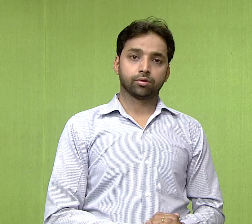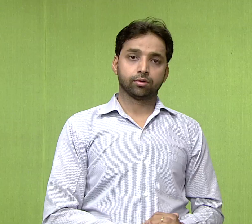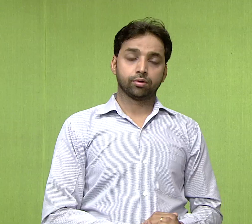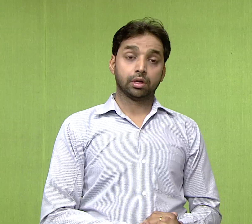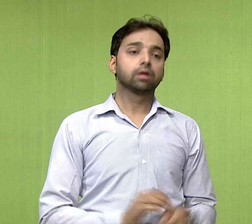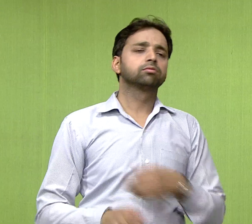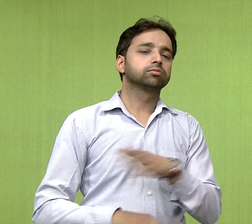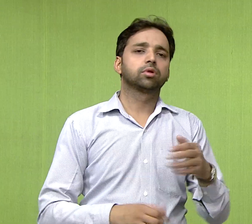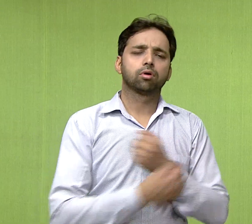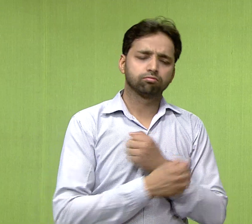Now learners,